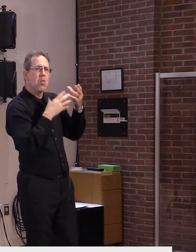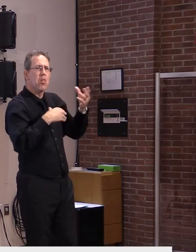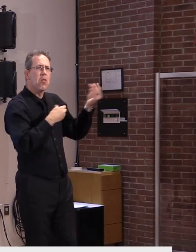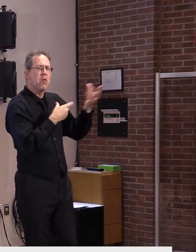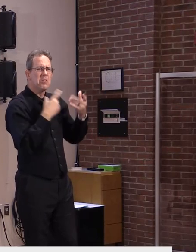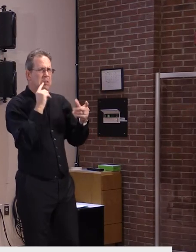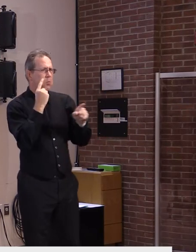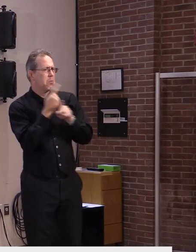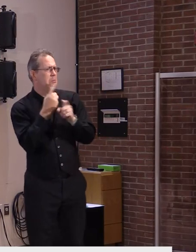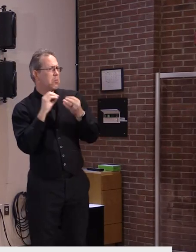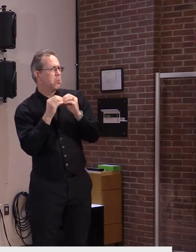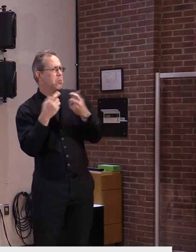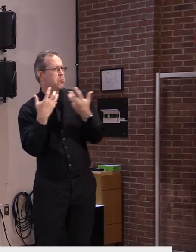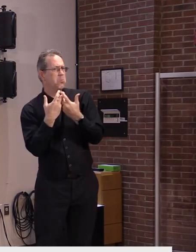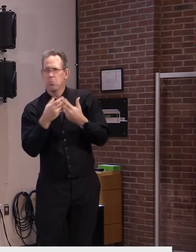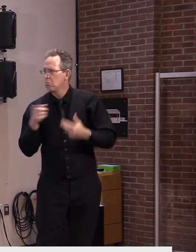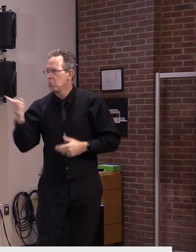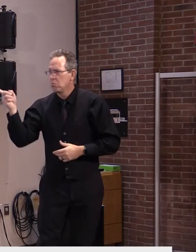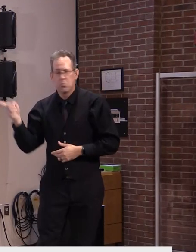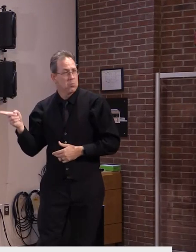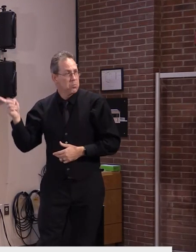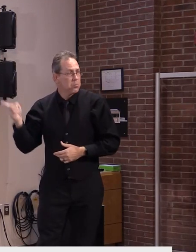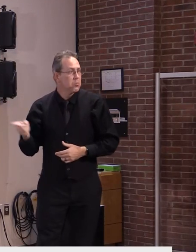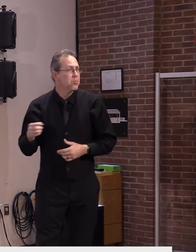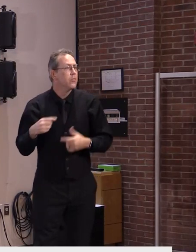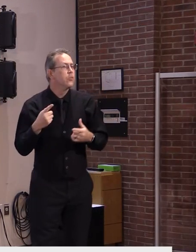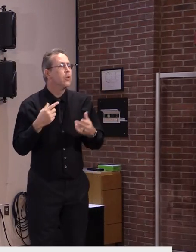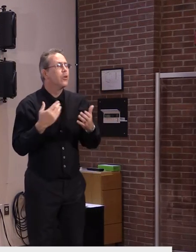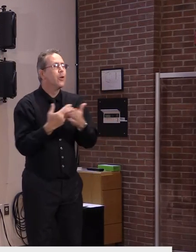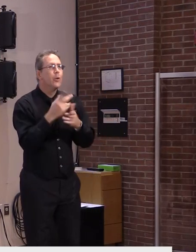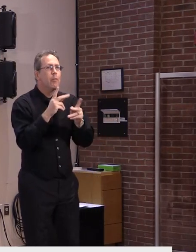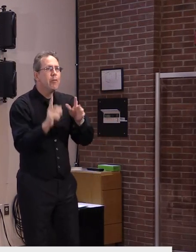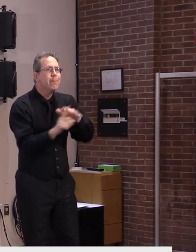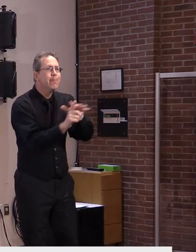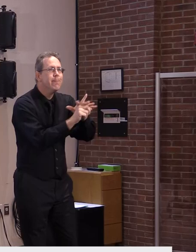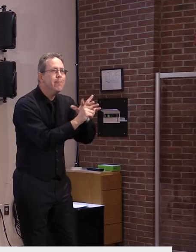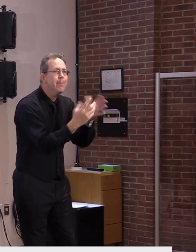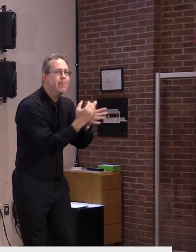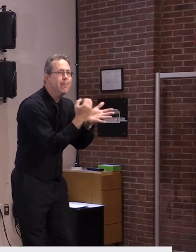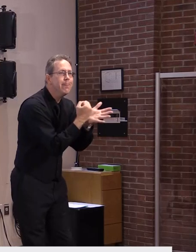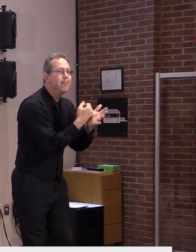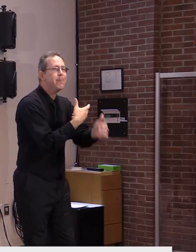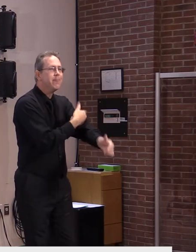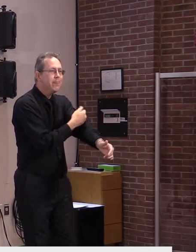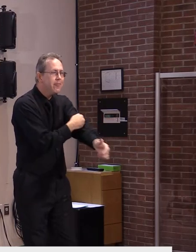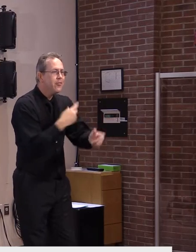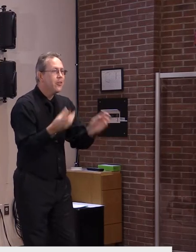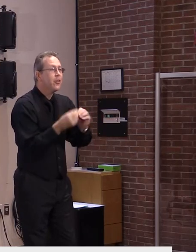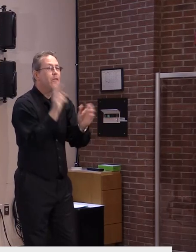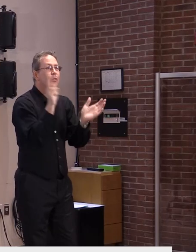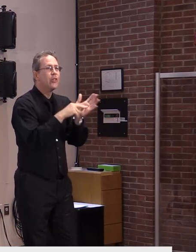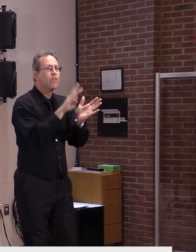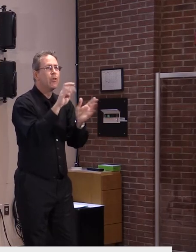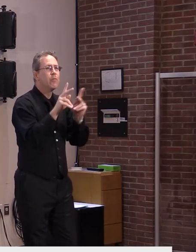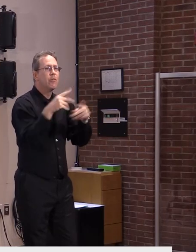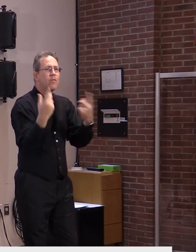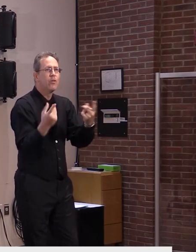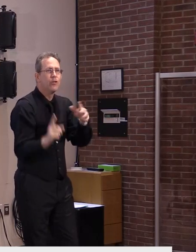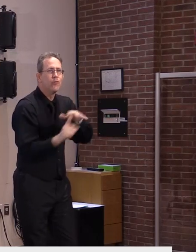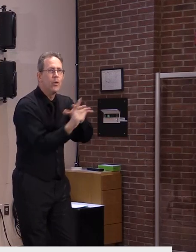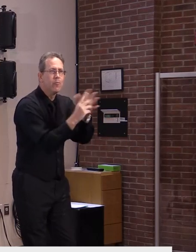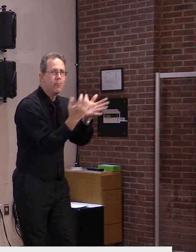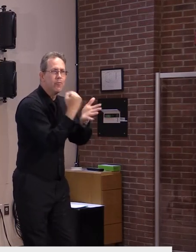starting vaccination this week, which is certainly a good sign, up to 88.7% of eligible Vermonters who have